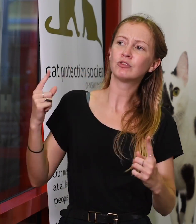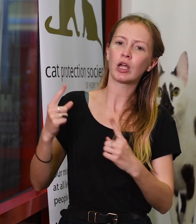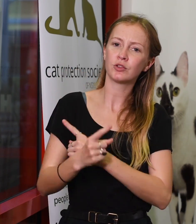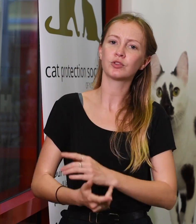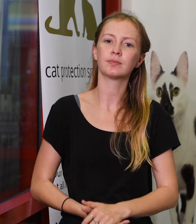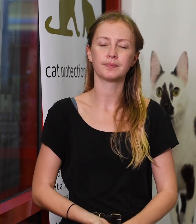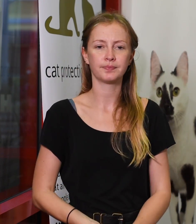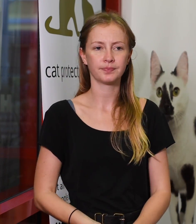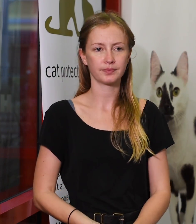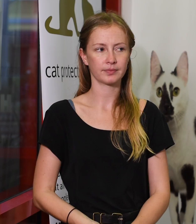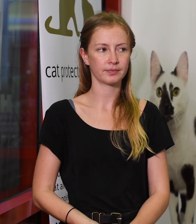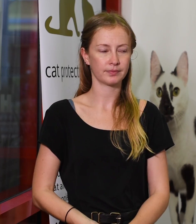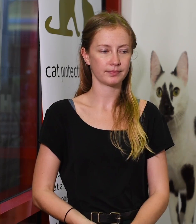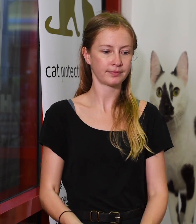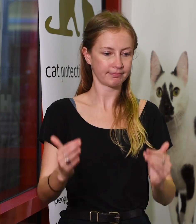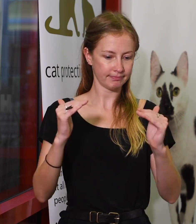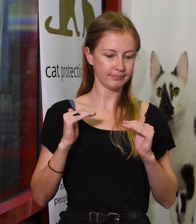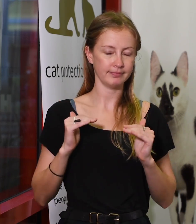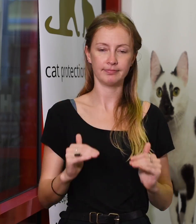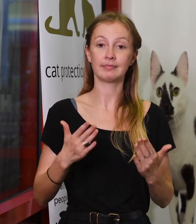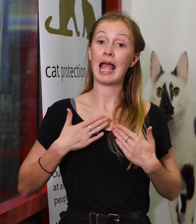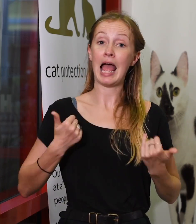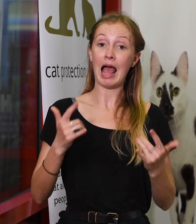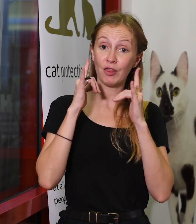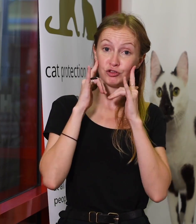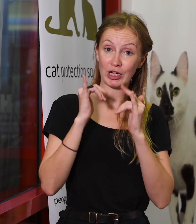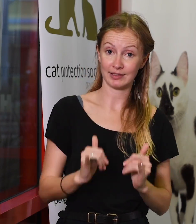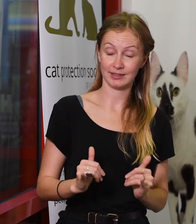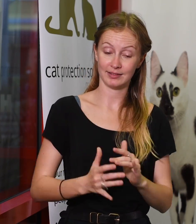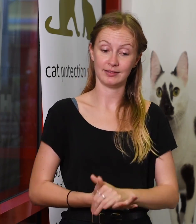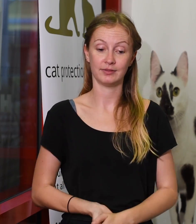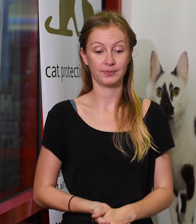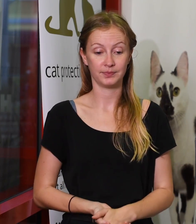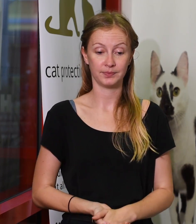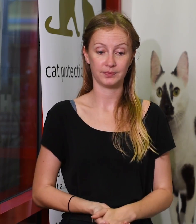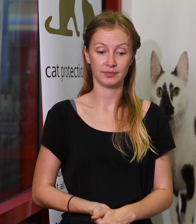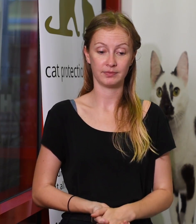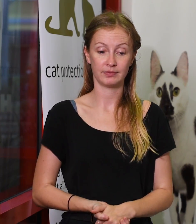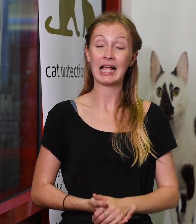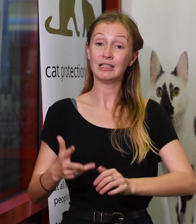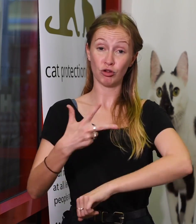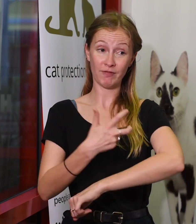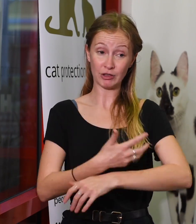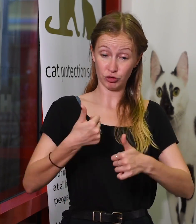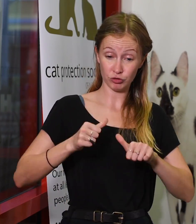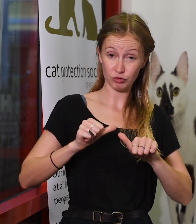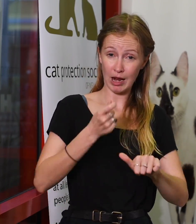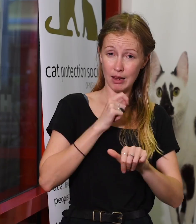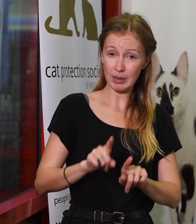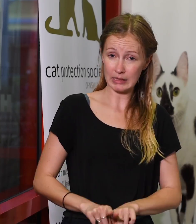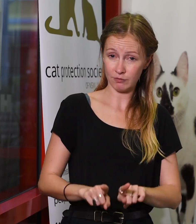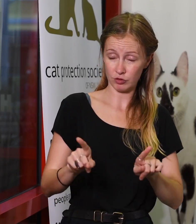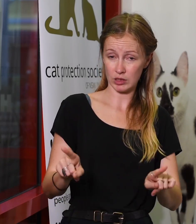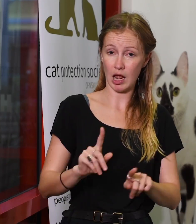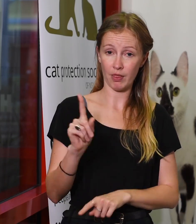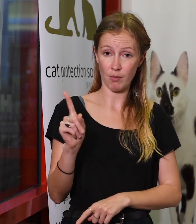of. Health checks. With the change in vaccination strategies, if you only